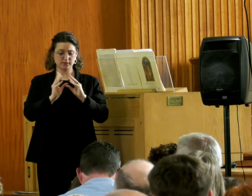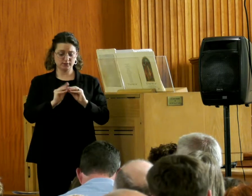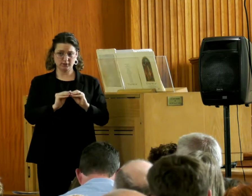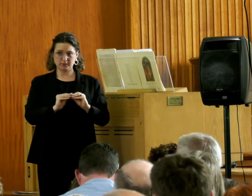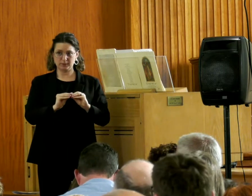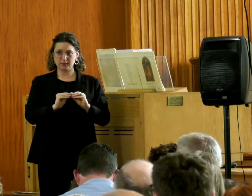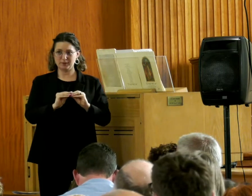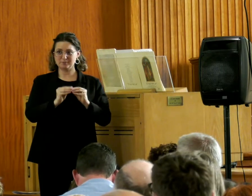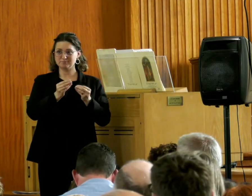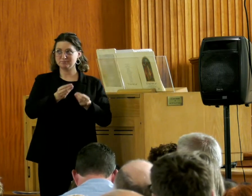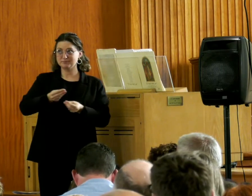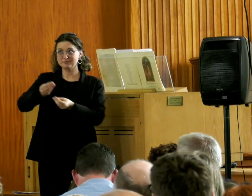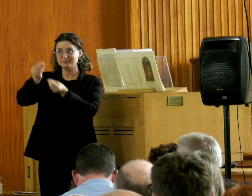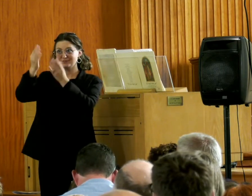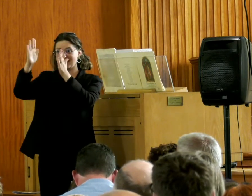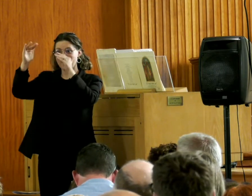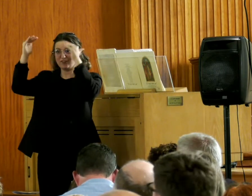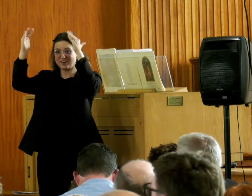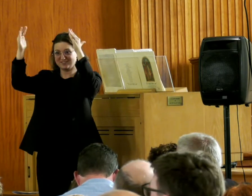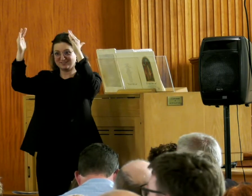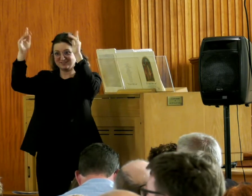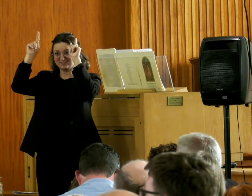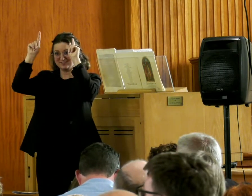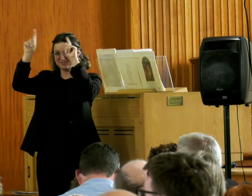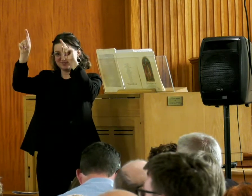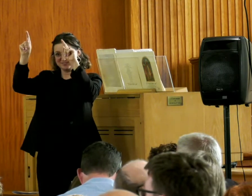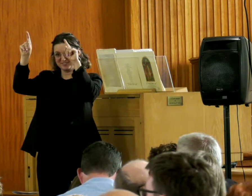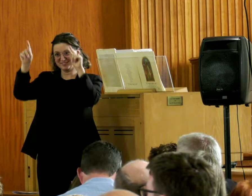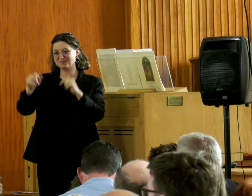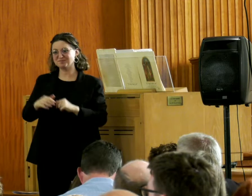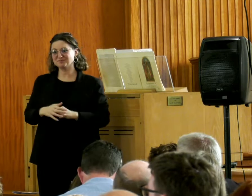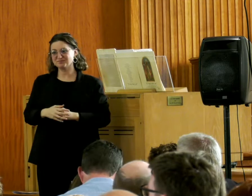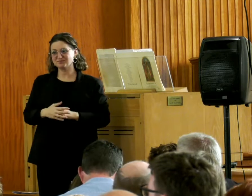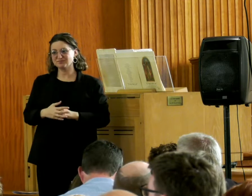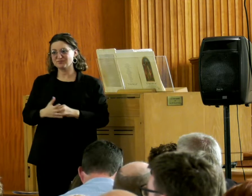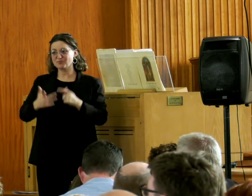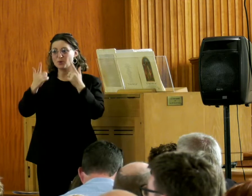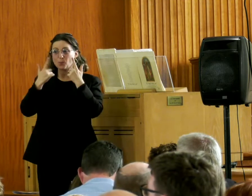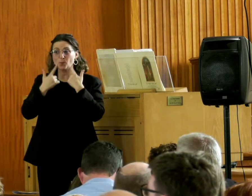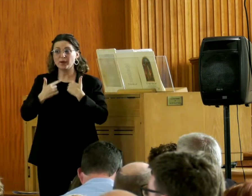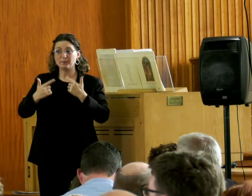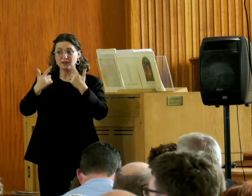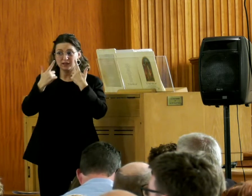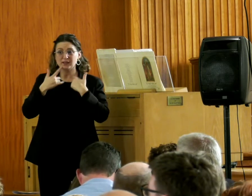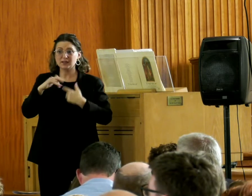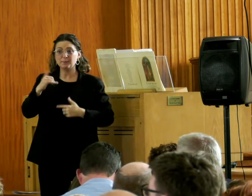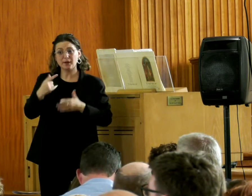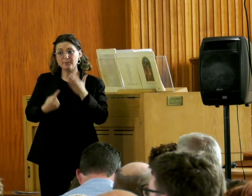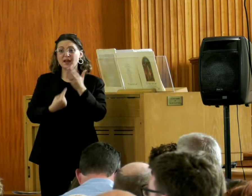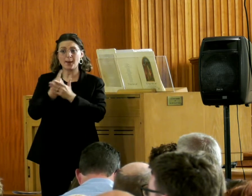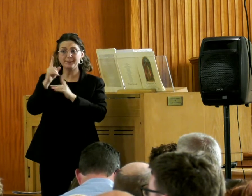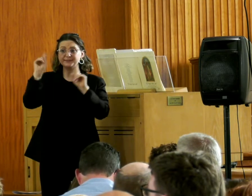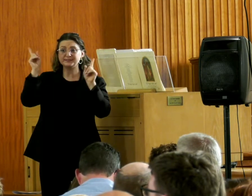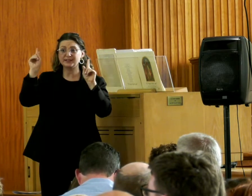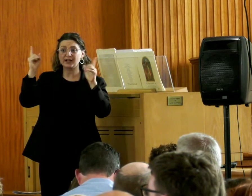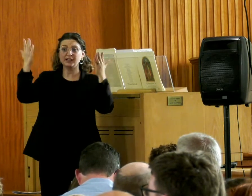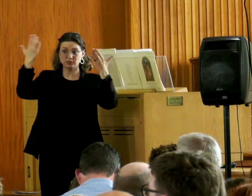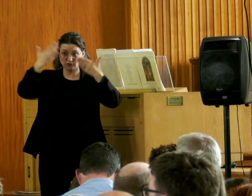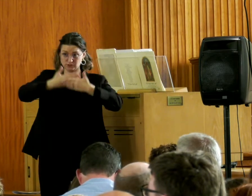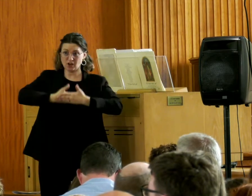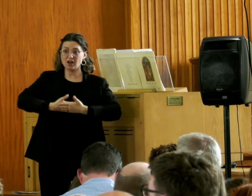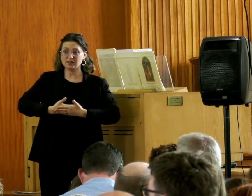residence has been established. Weeping may endure for the night. Our